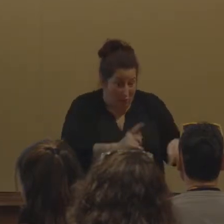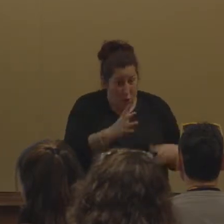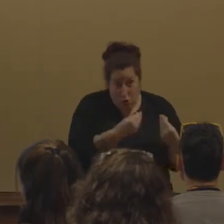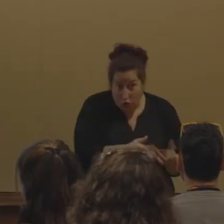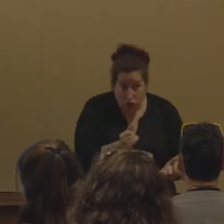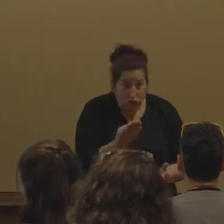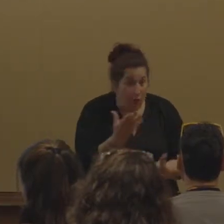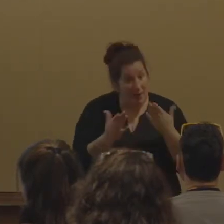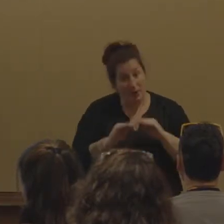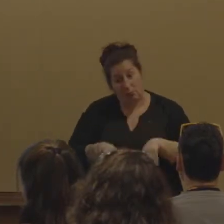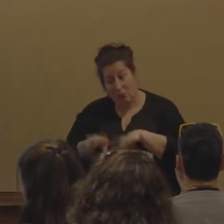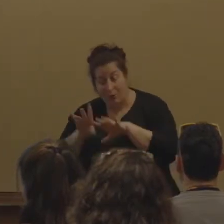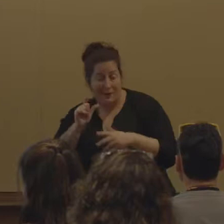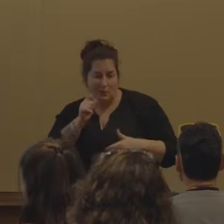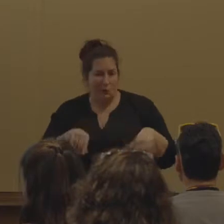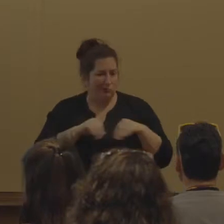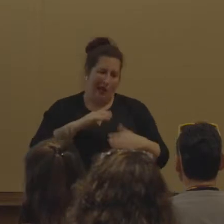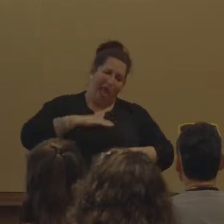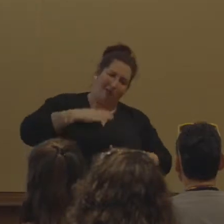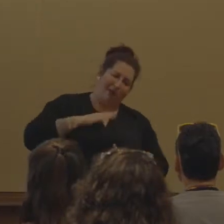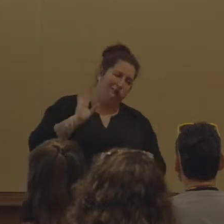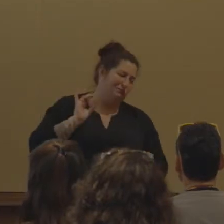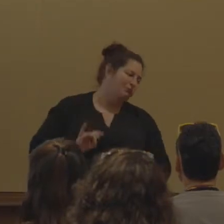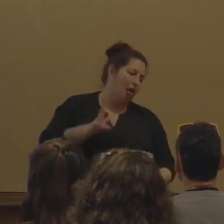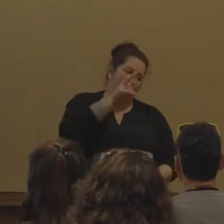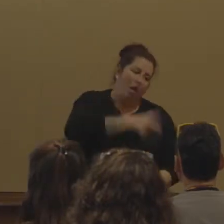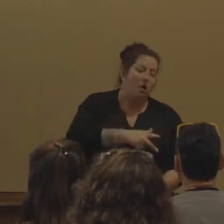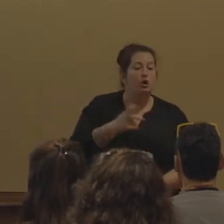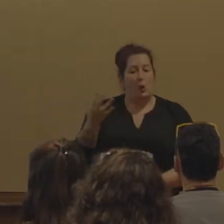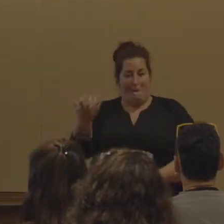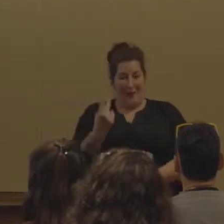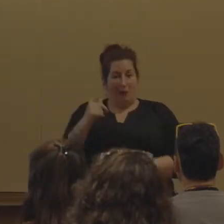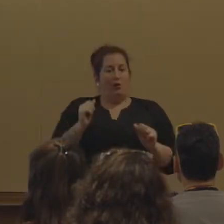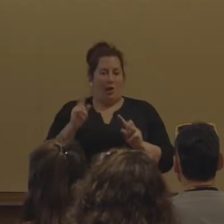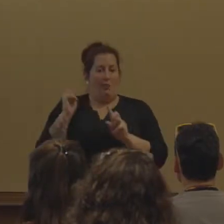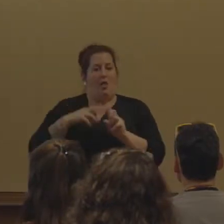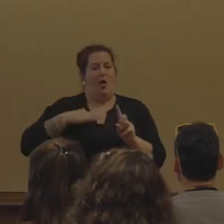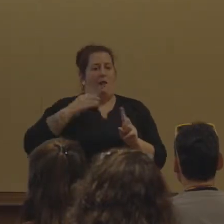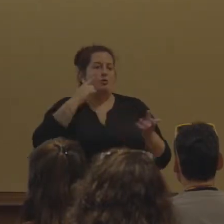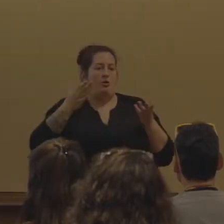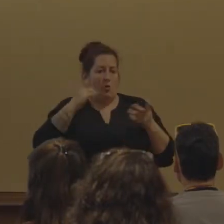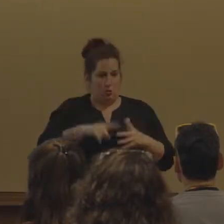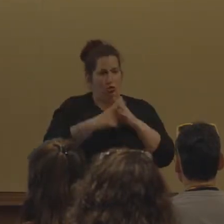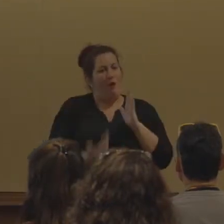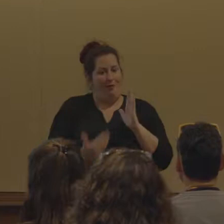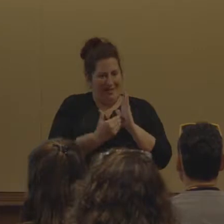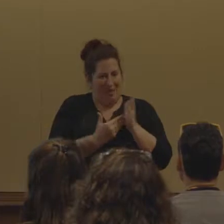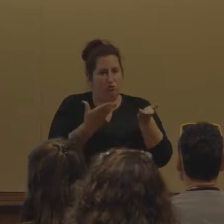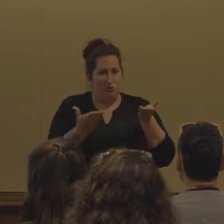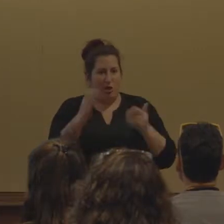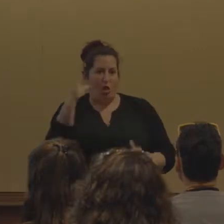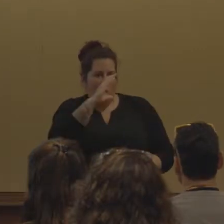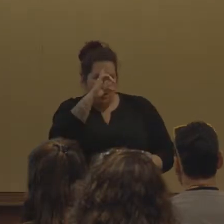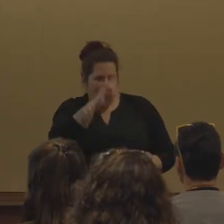you moved, maybe you're no longer happy in that job, you can come back and apply for services with us, and we'll start the process over again, looking